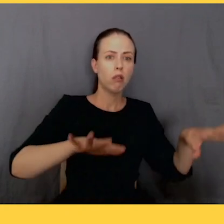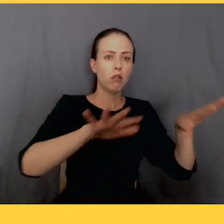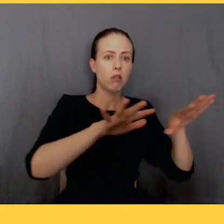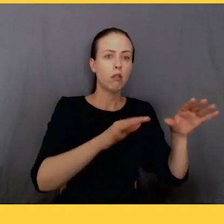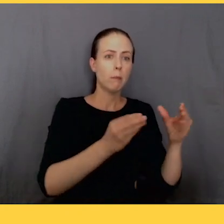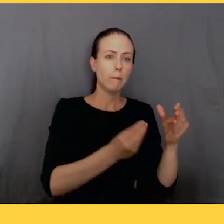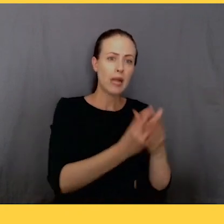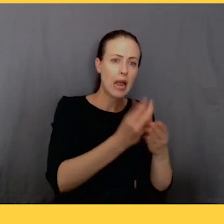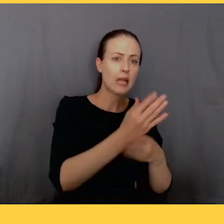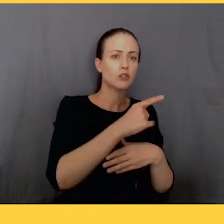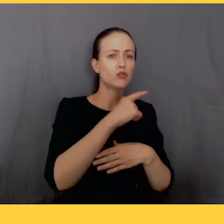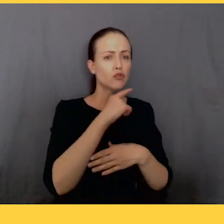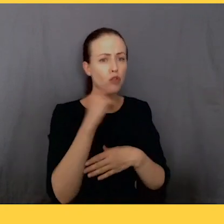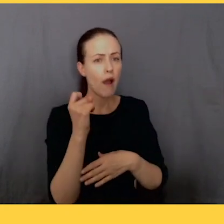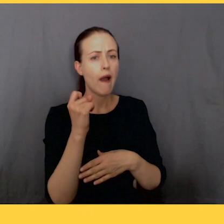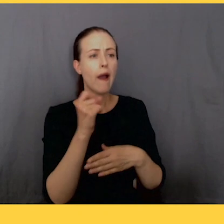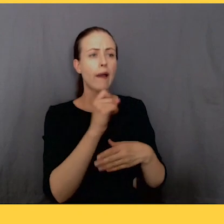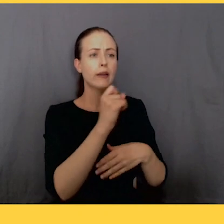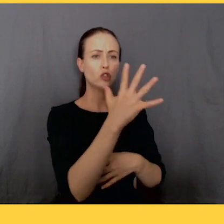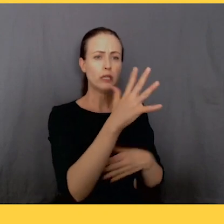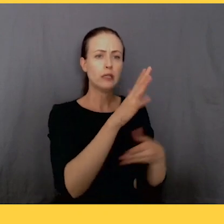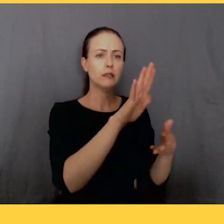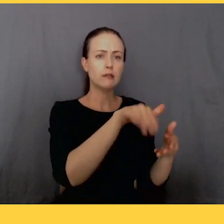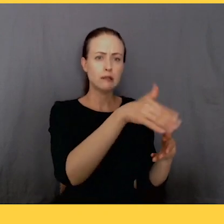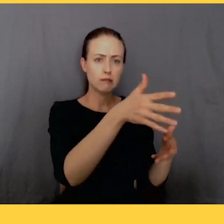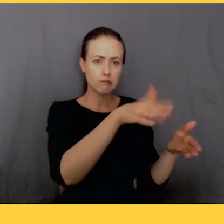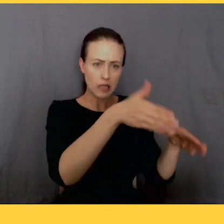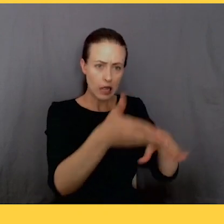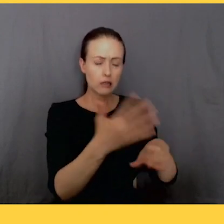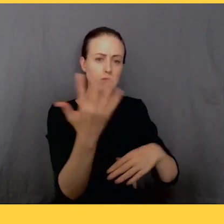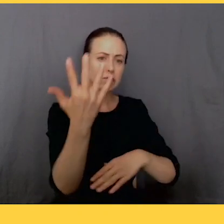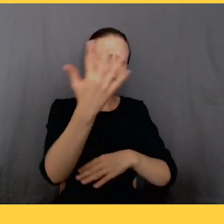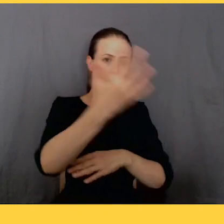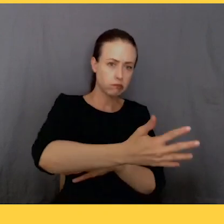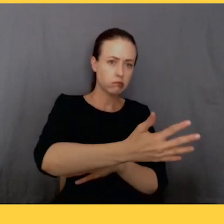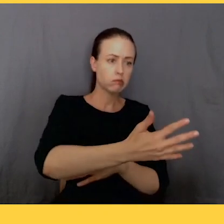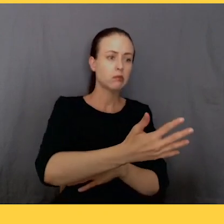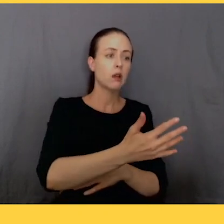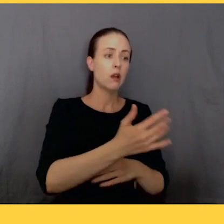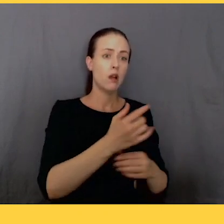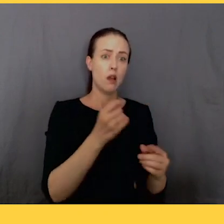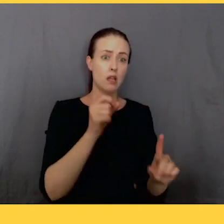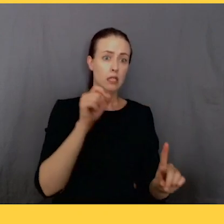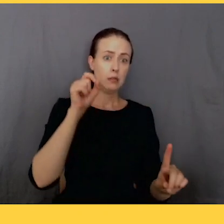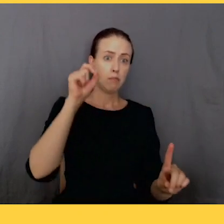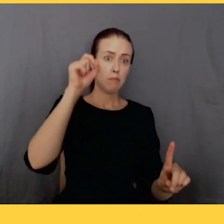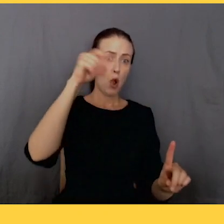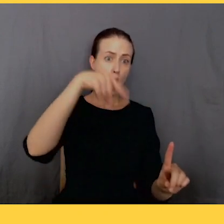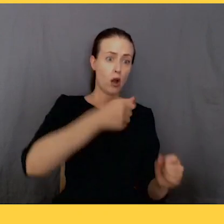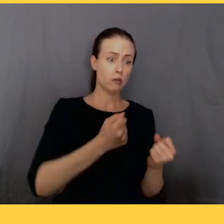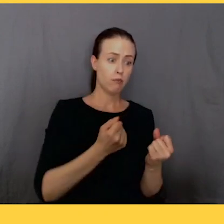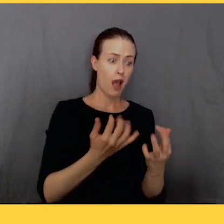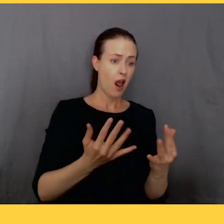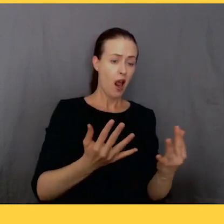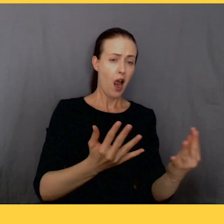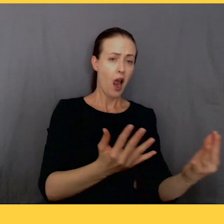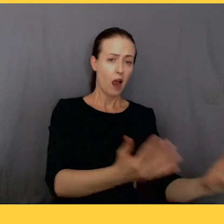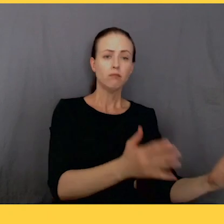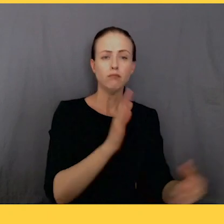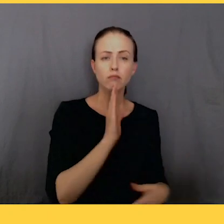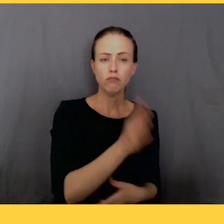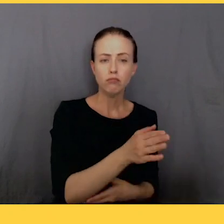So we have robust modeling that help us determine where to prioritize the deployment of covered